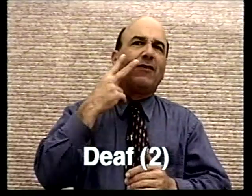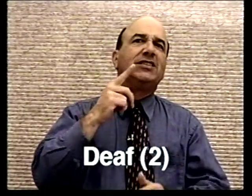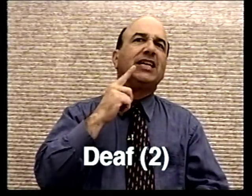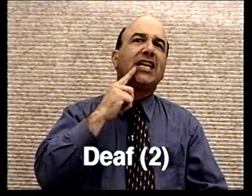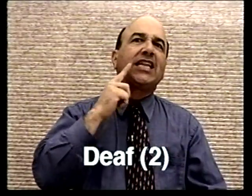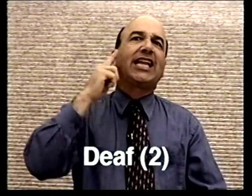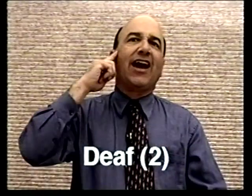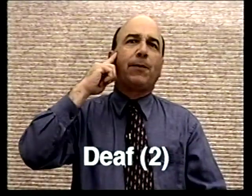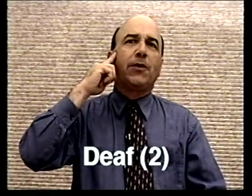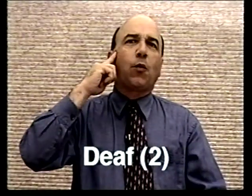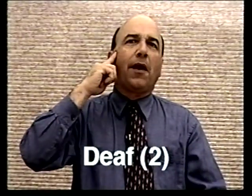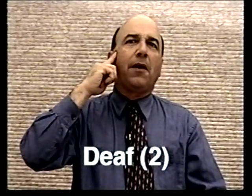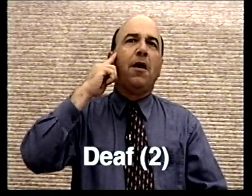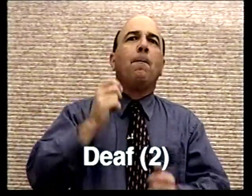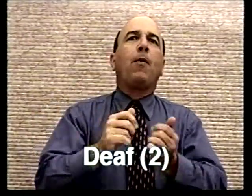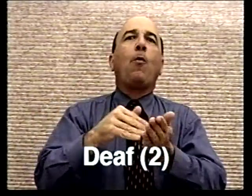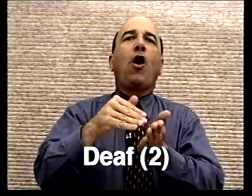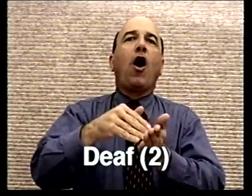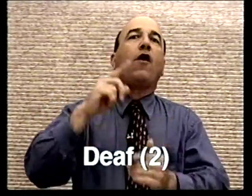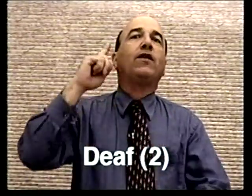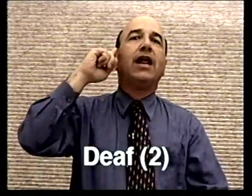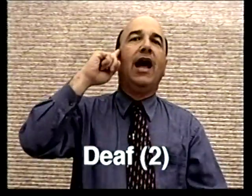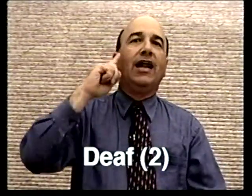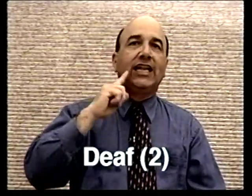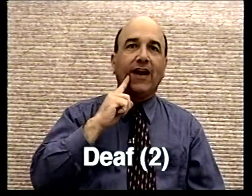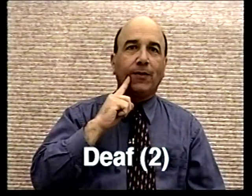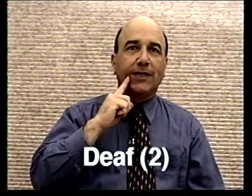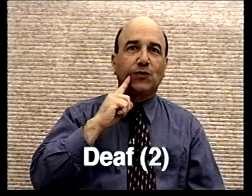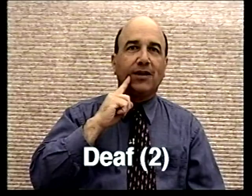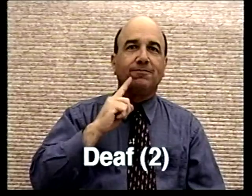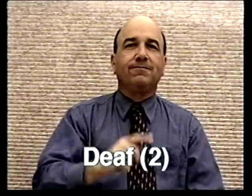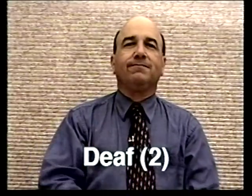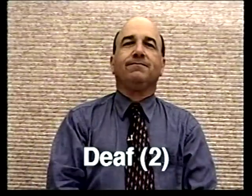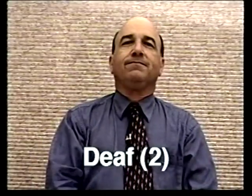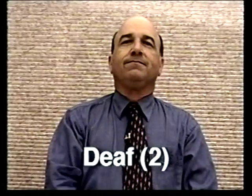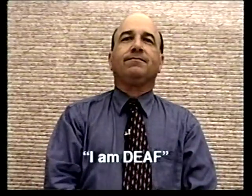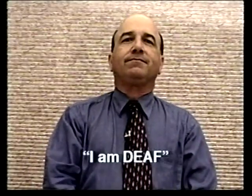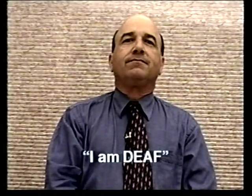Sometimes I've seen deaf this way, but more often deaf this way.